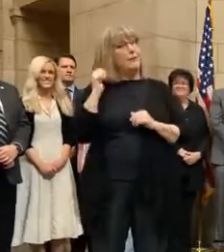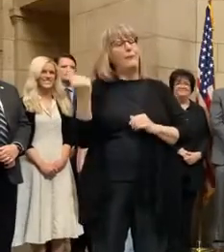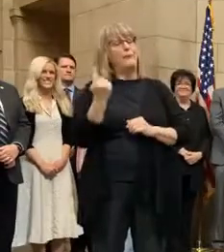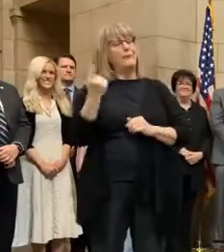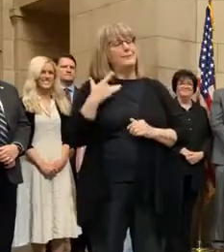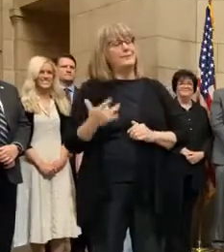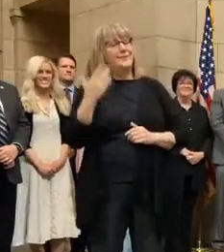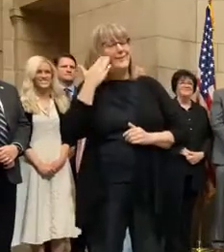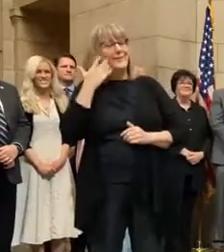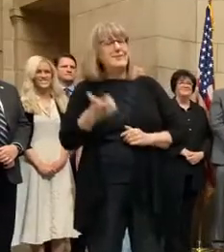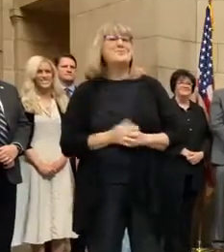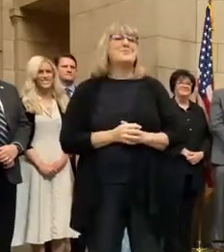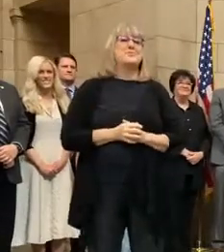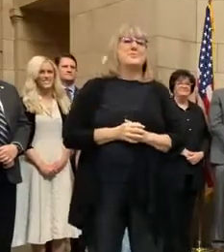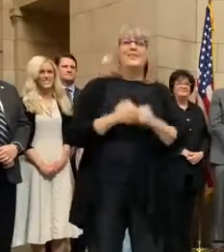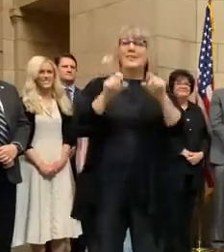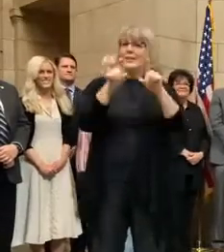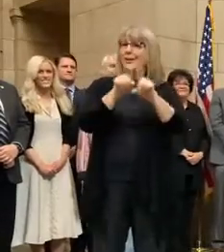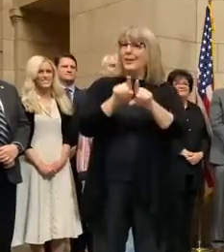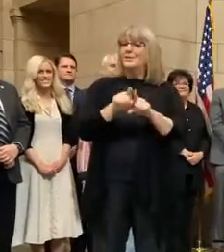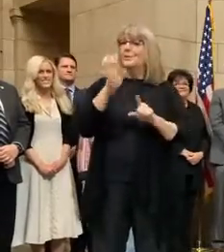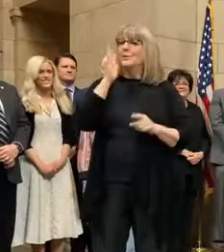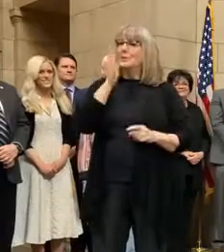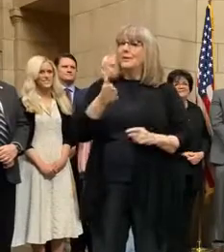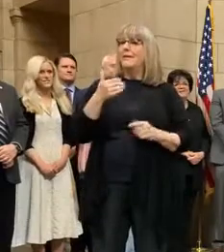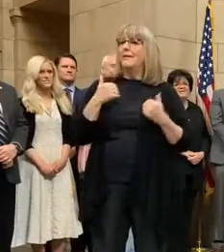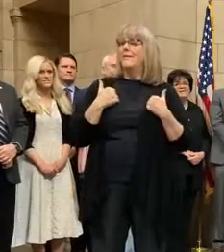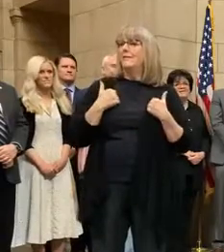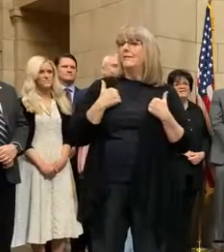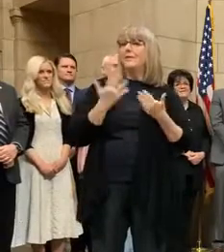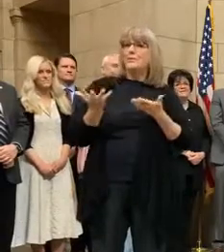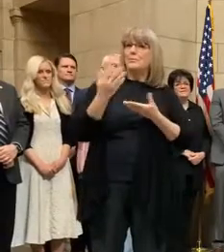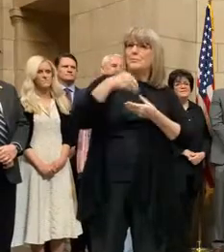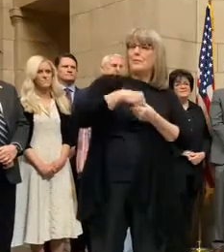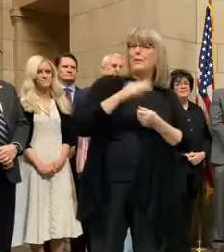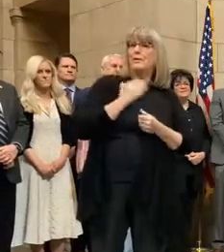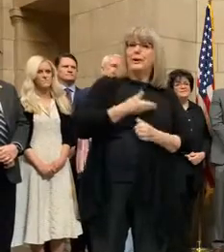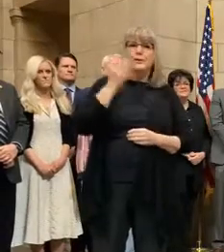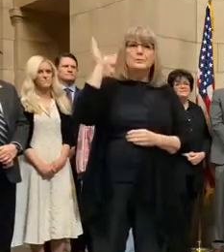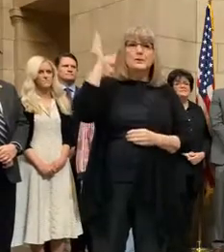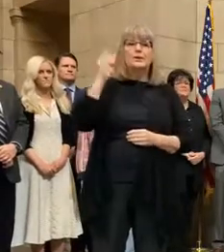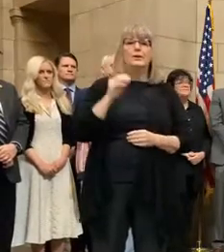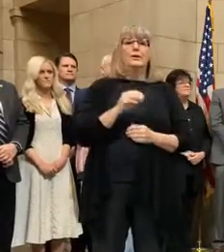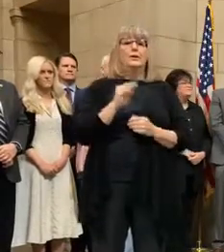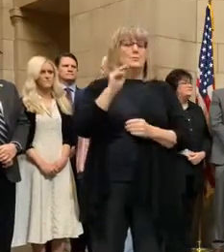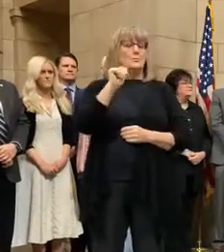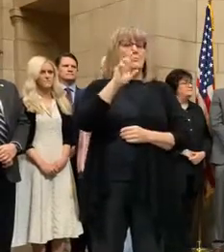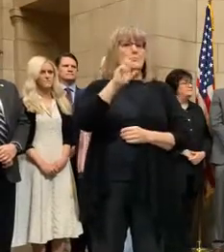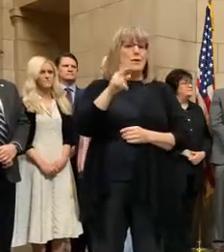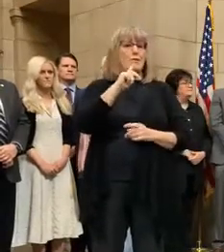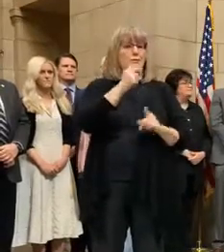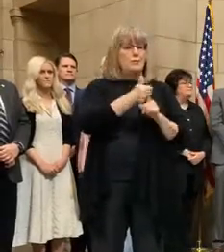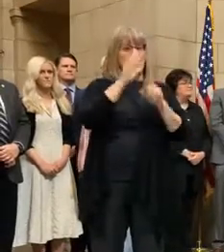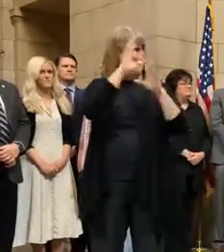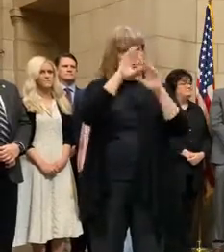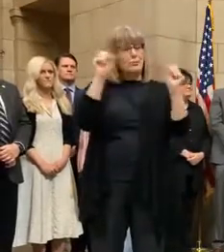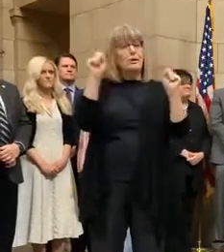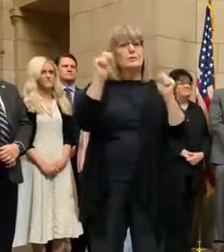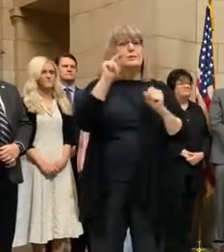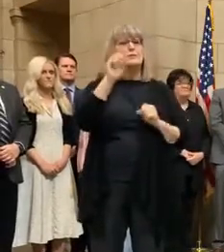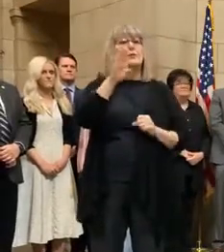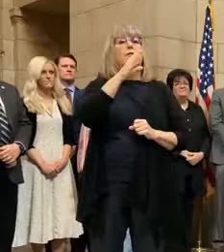people go in the back. Also, we will have, as part of our speakers, then Mark McCarthy, who's the President of the Nebraska Farm